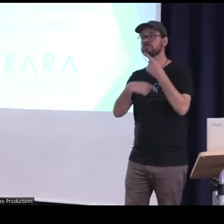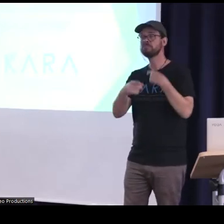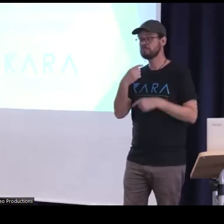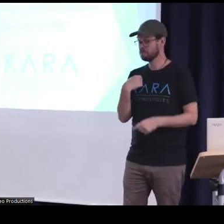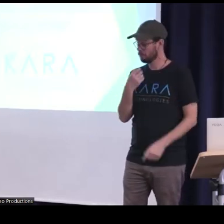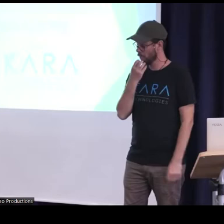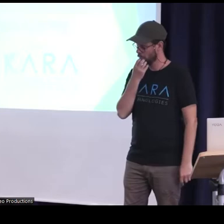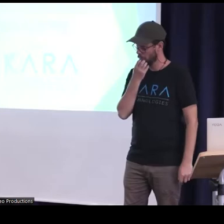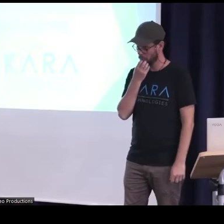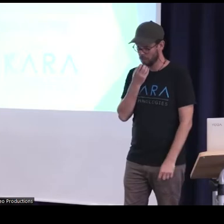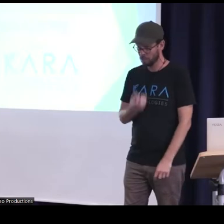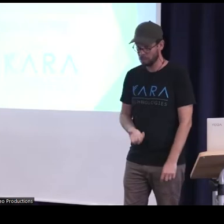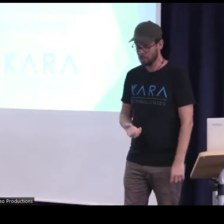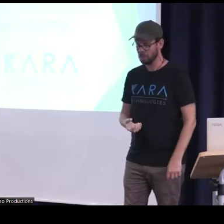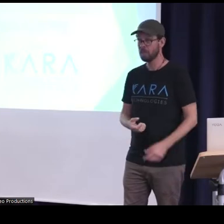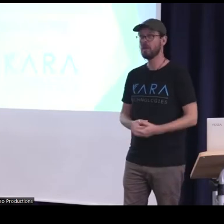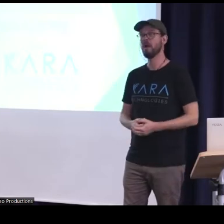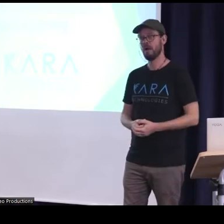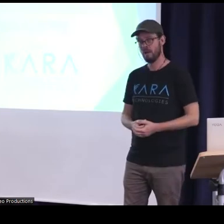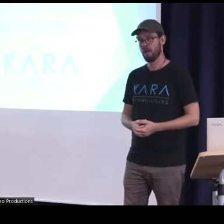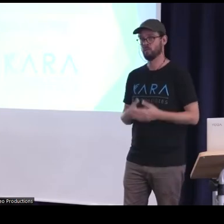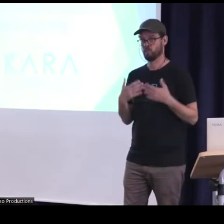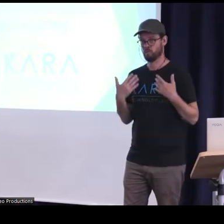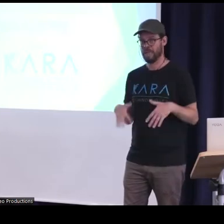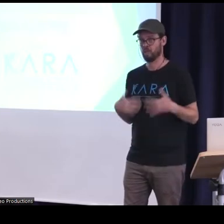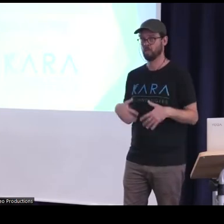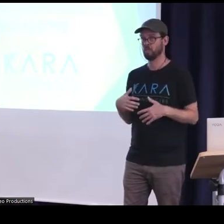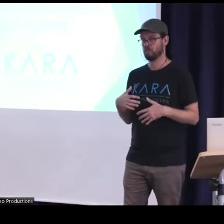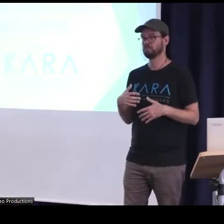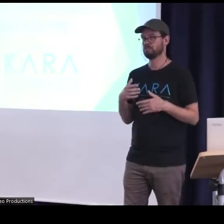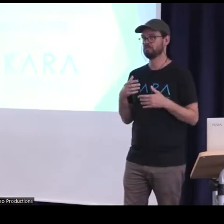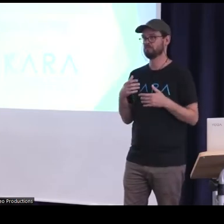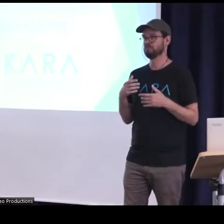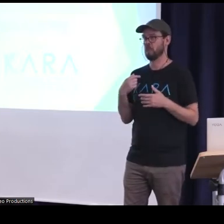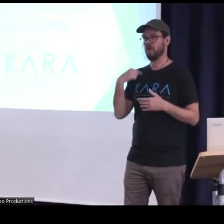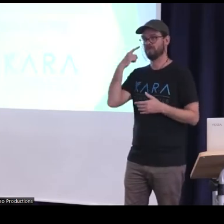was curious to know a bit more about the organization. And once I heard about it, I couldn't believe it.